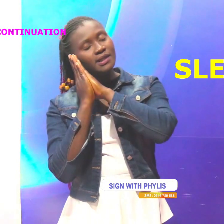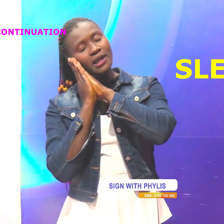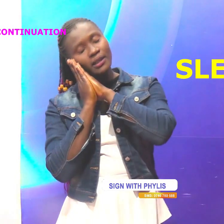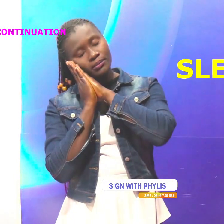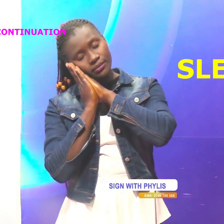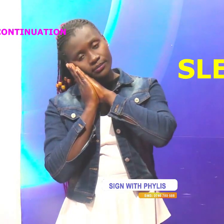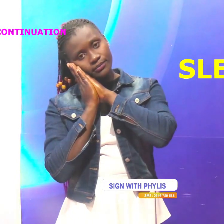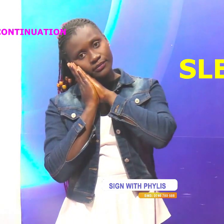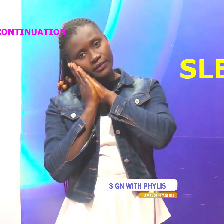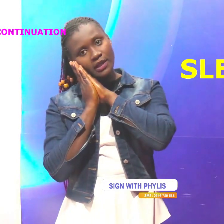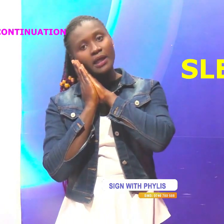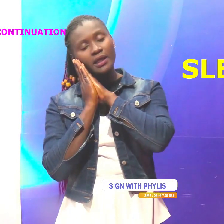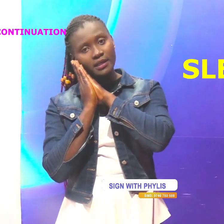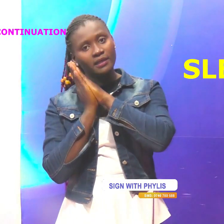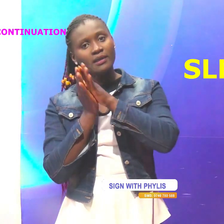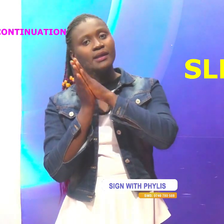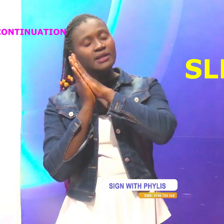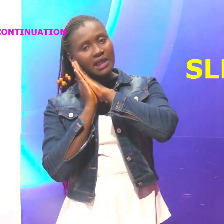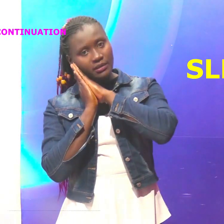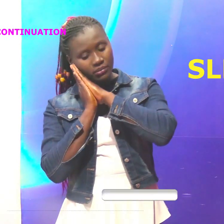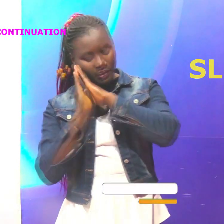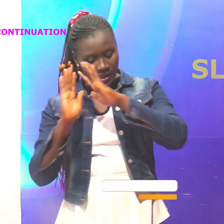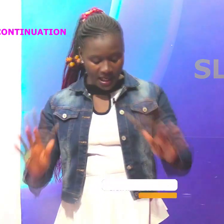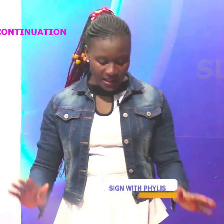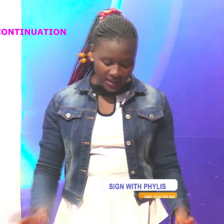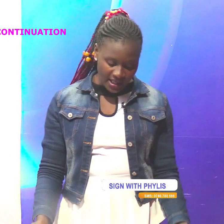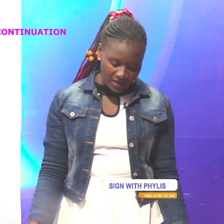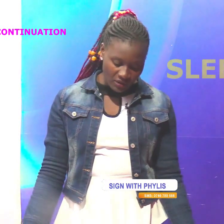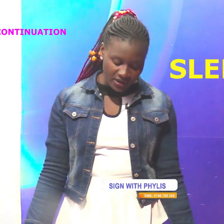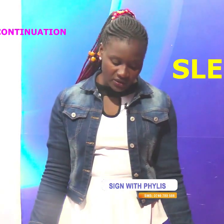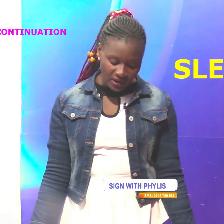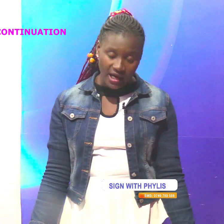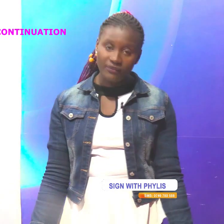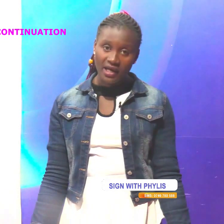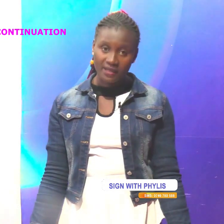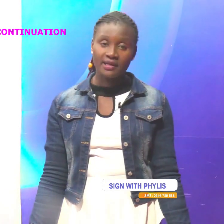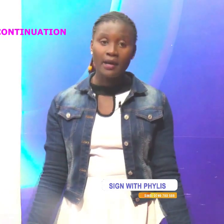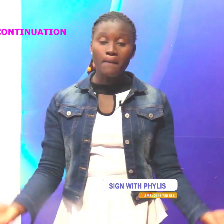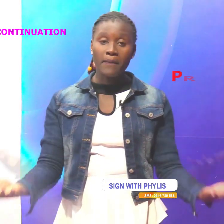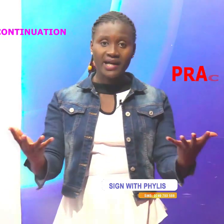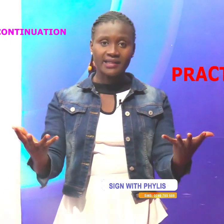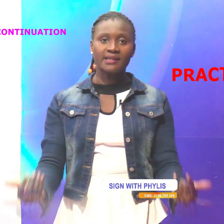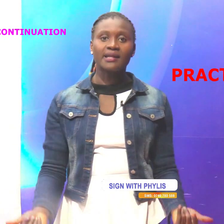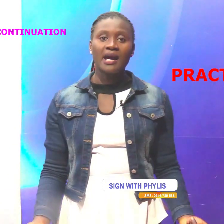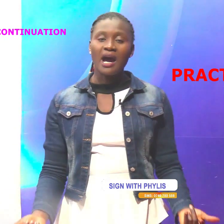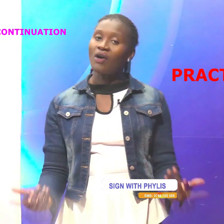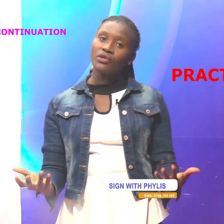Sleep. Okay? Sleep. And then what do we have next? Practice. How do we sign